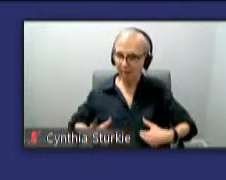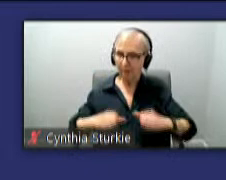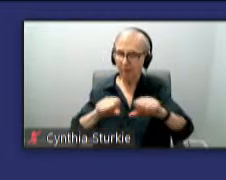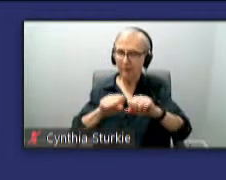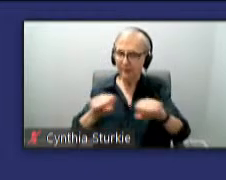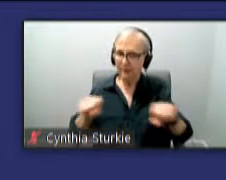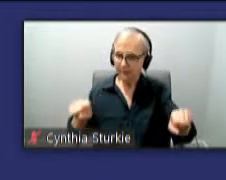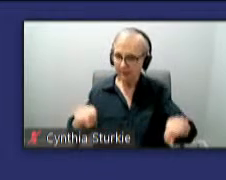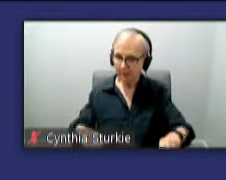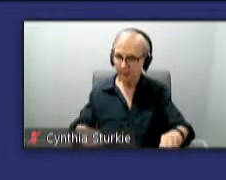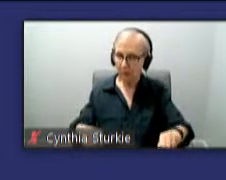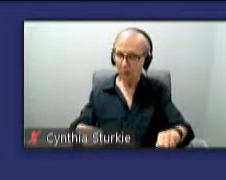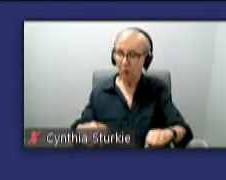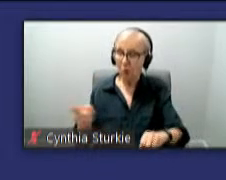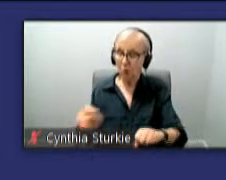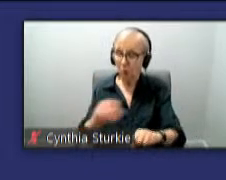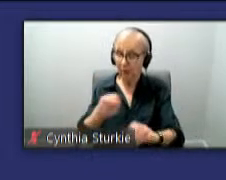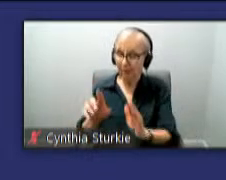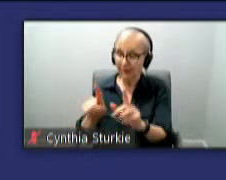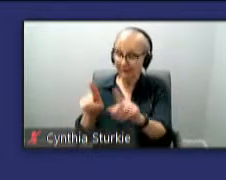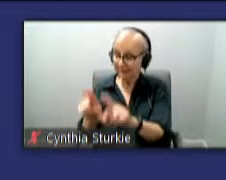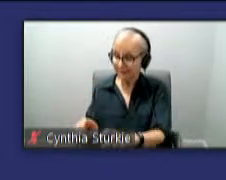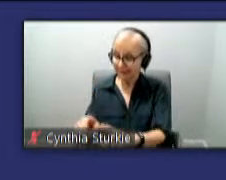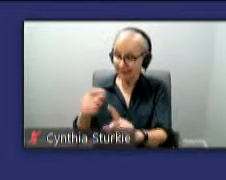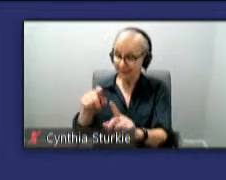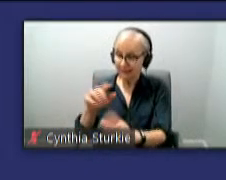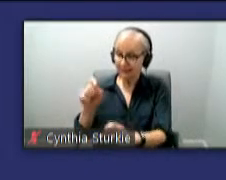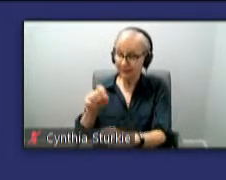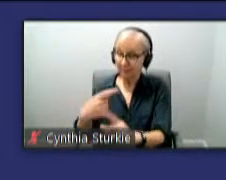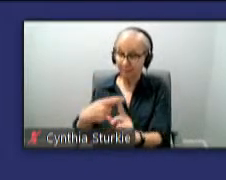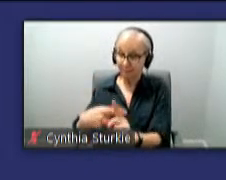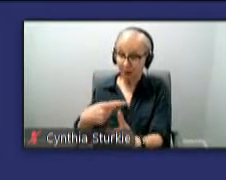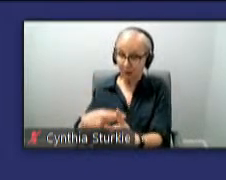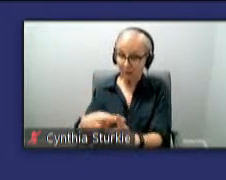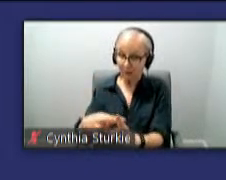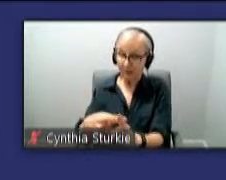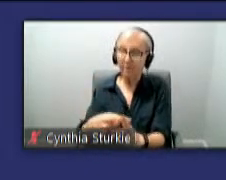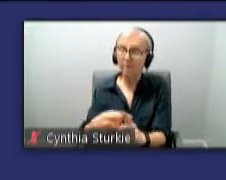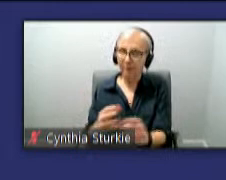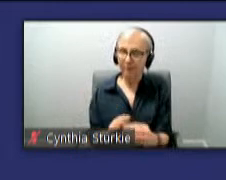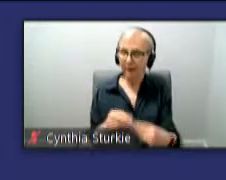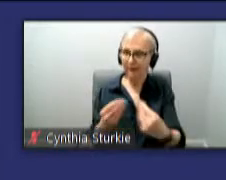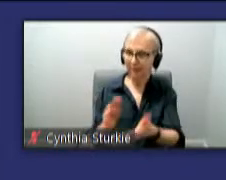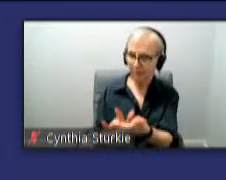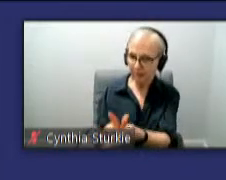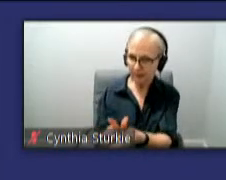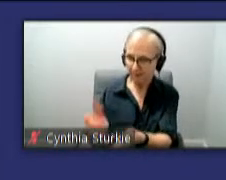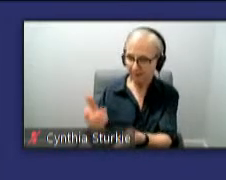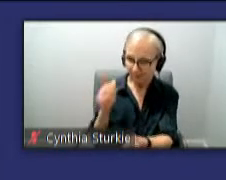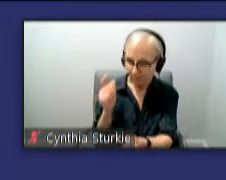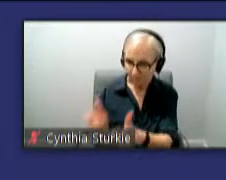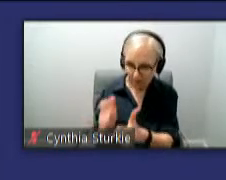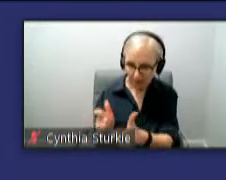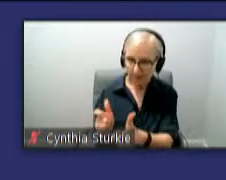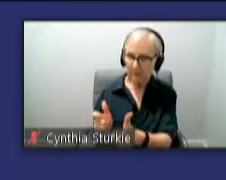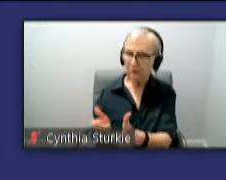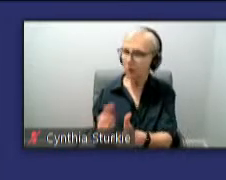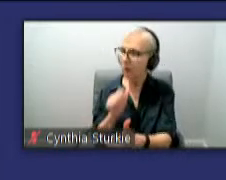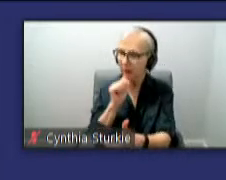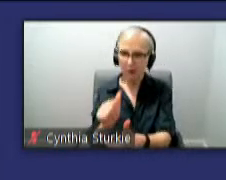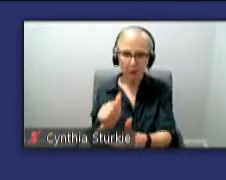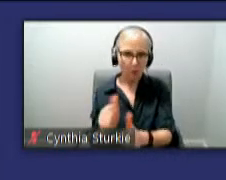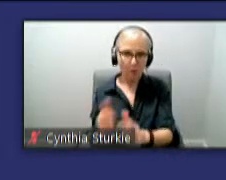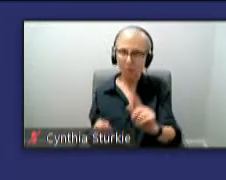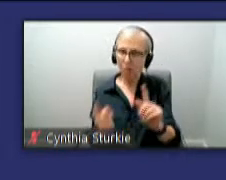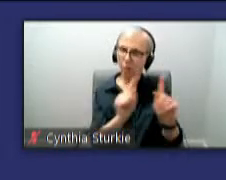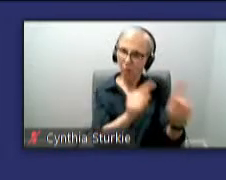immediately connected with the therapeutics that can reduce their risk of hospitalization by up to 90%. We need to make sure